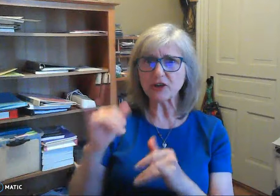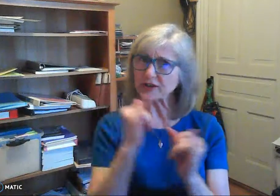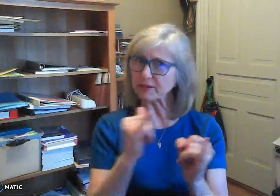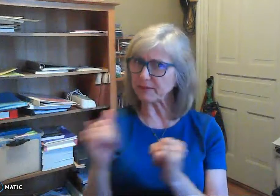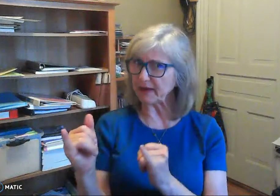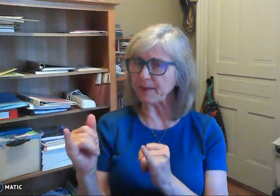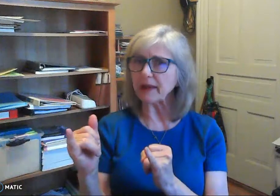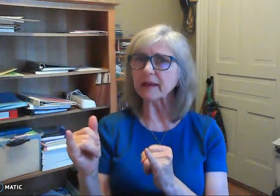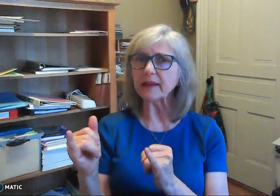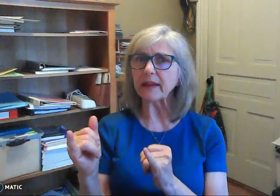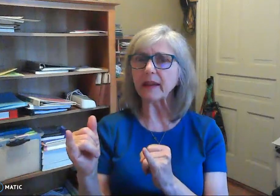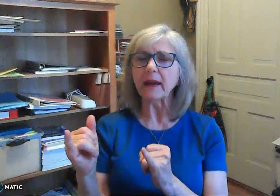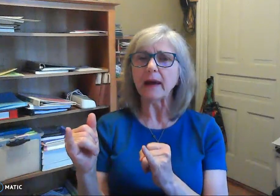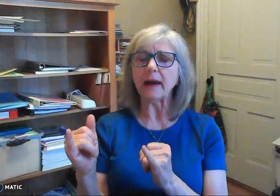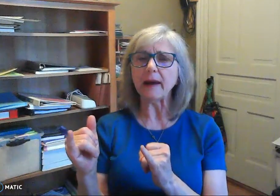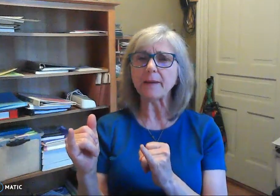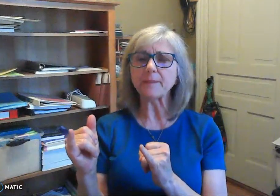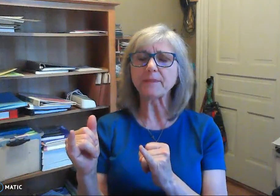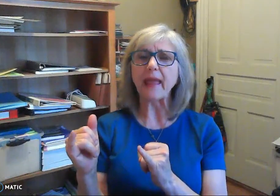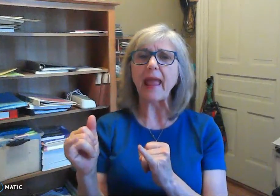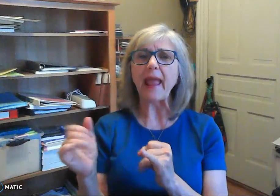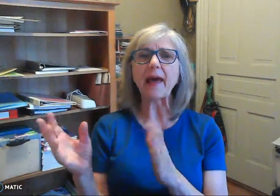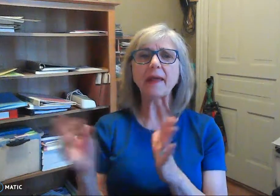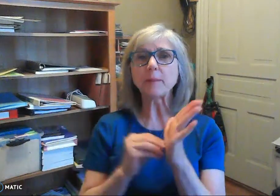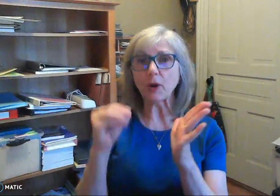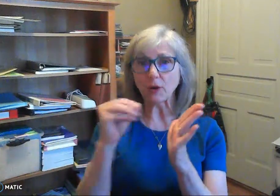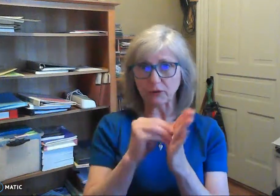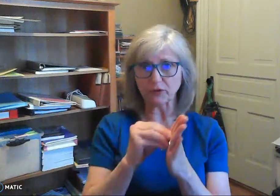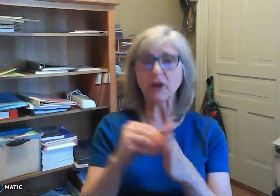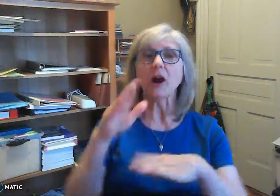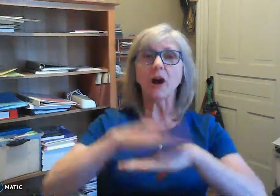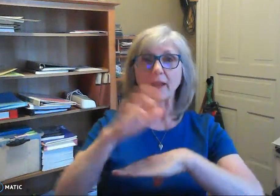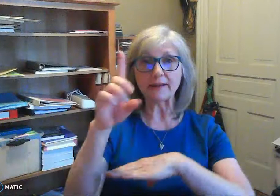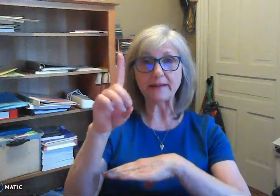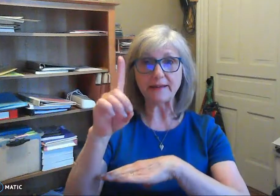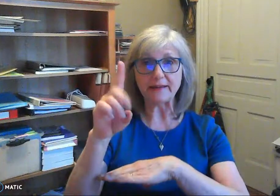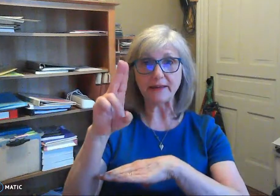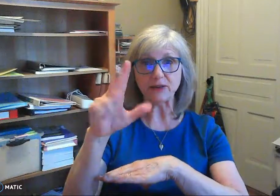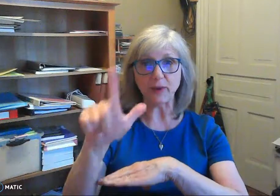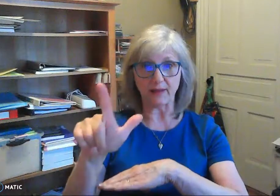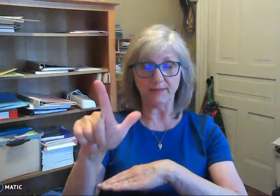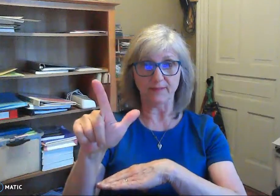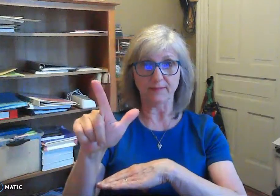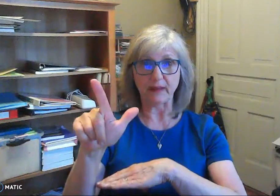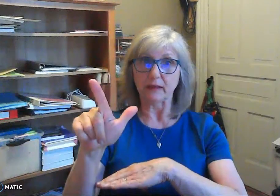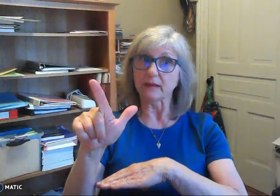finish independently and post on D2L.